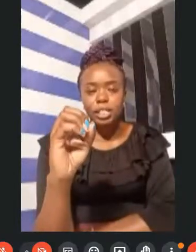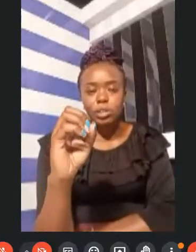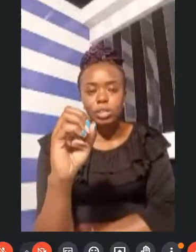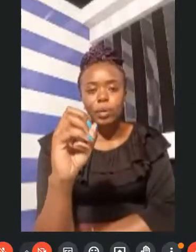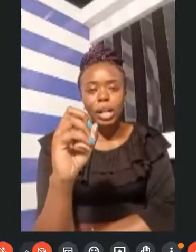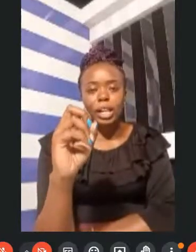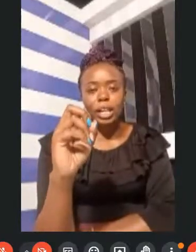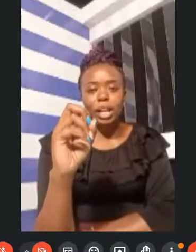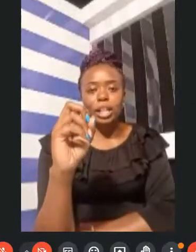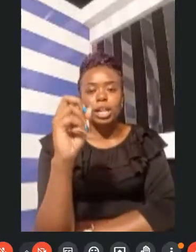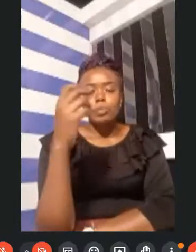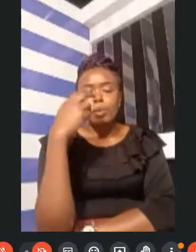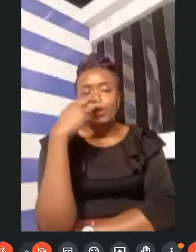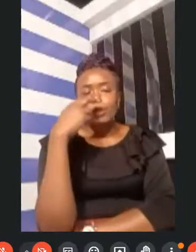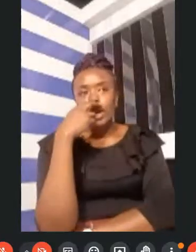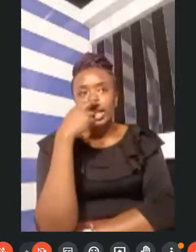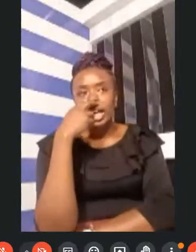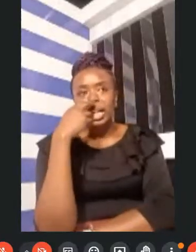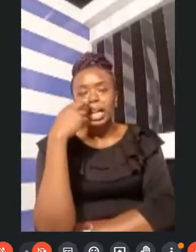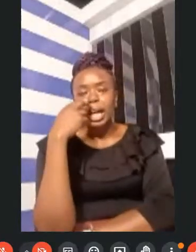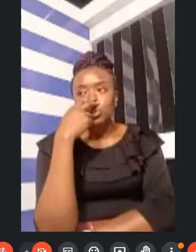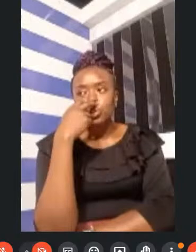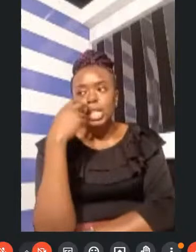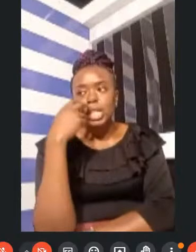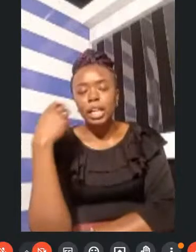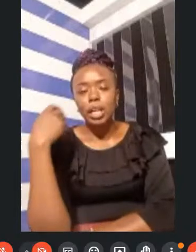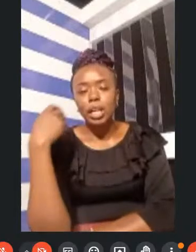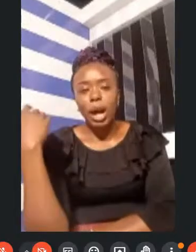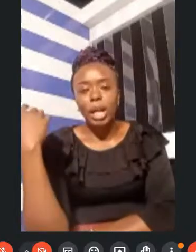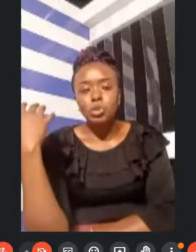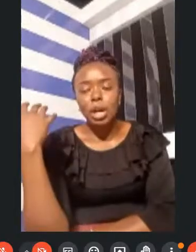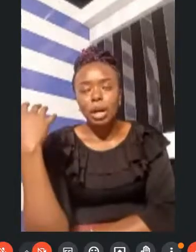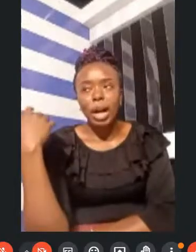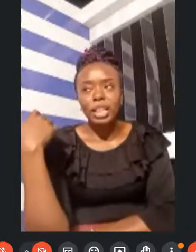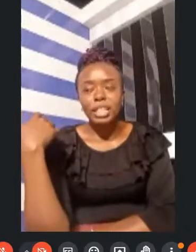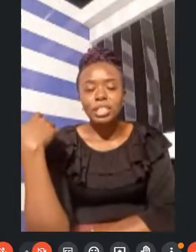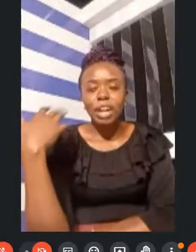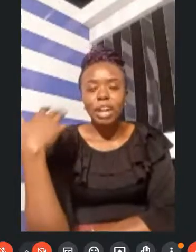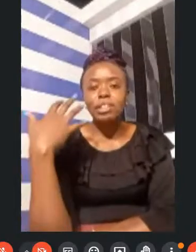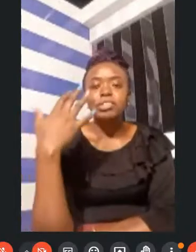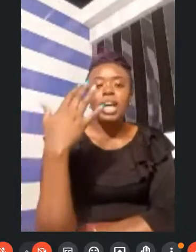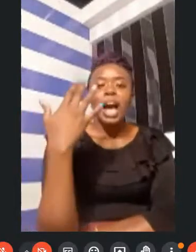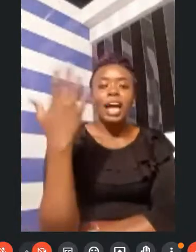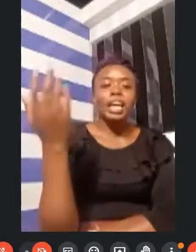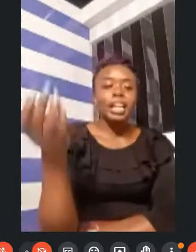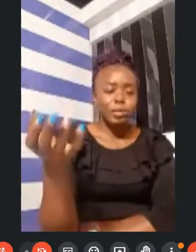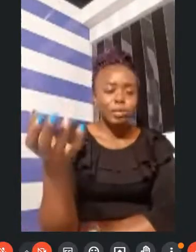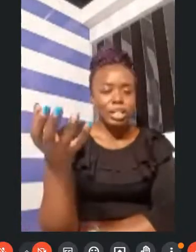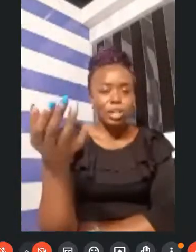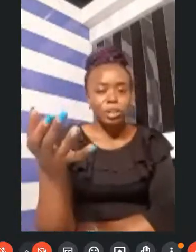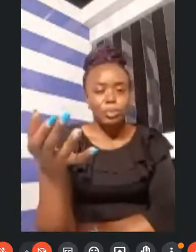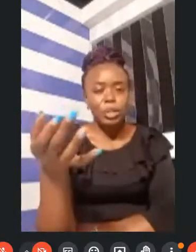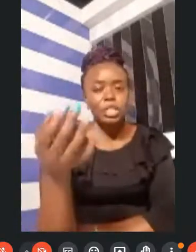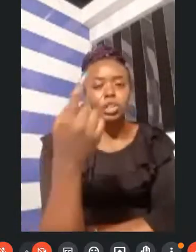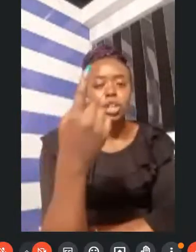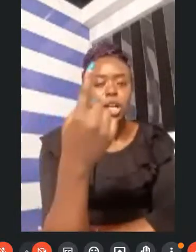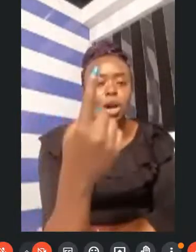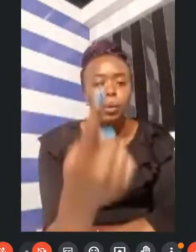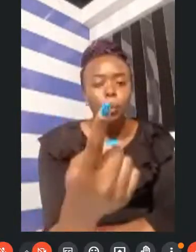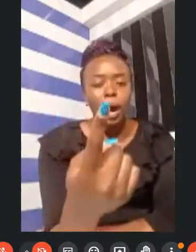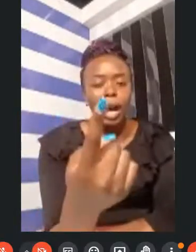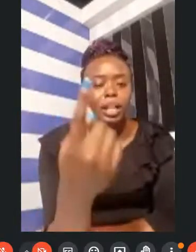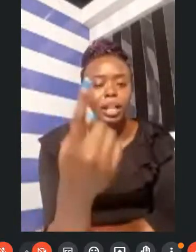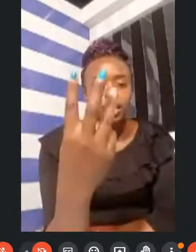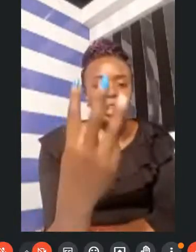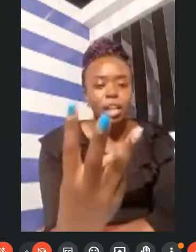Yeah, that is how you sign 100. Maybe you're wondering, how do you sign 135? Again, a matter of